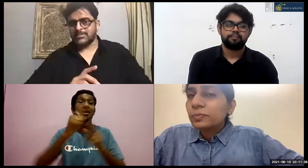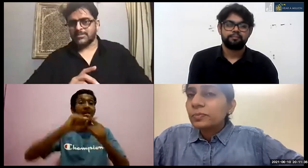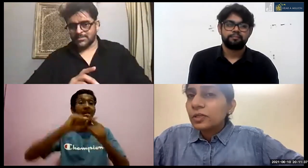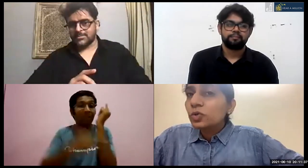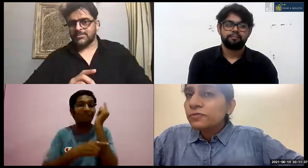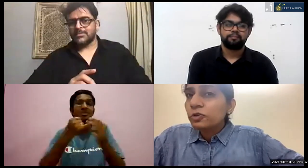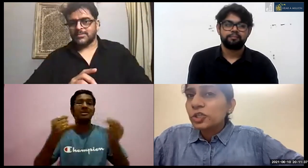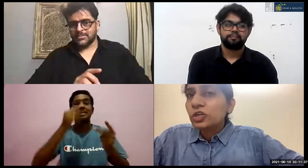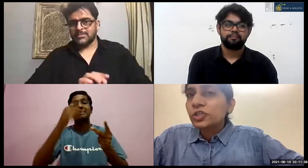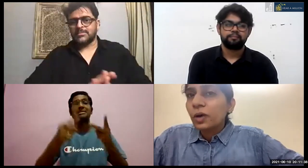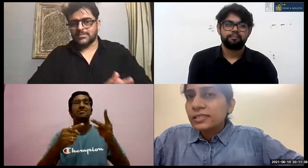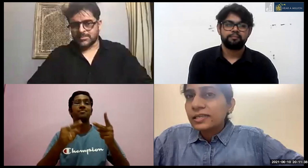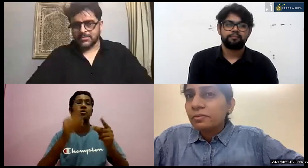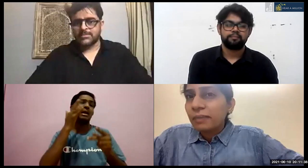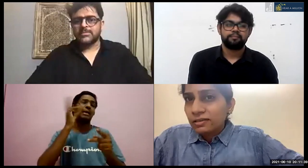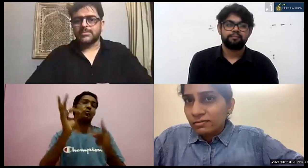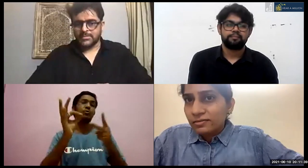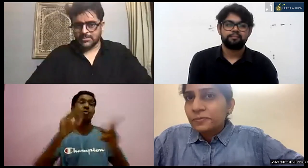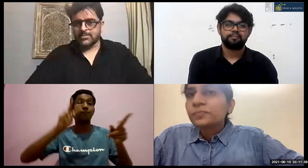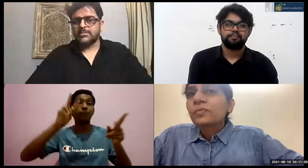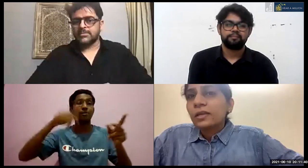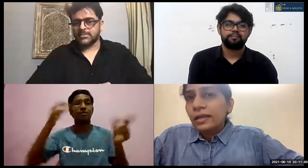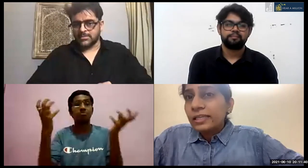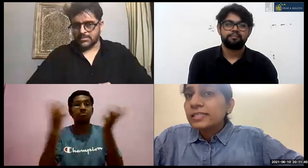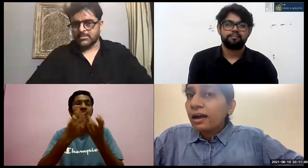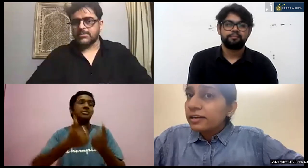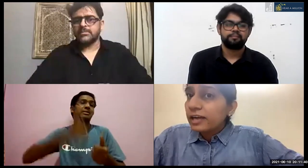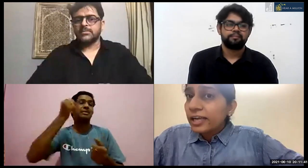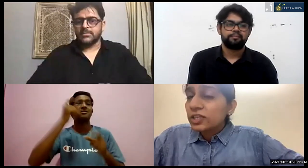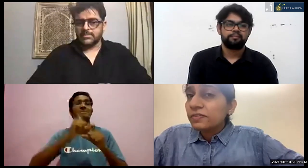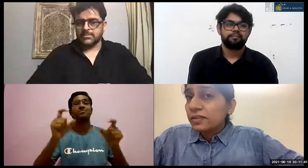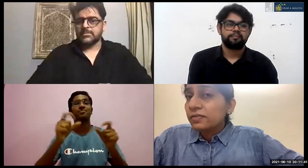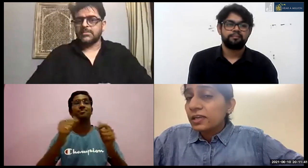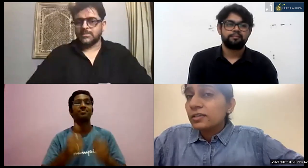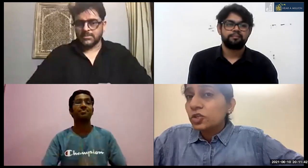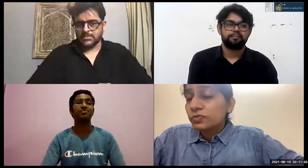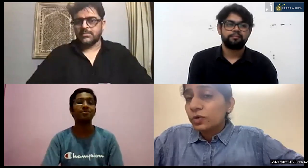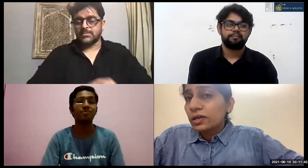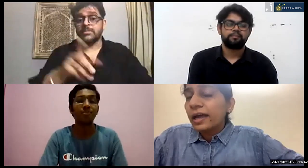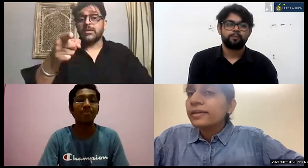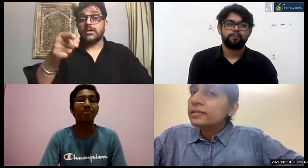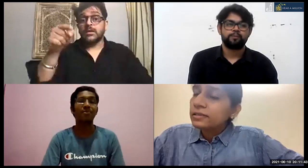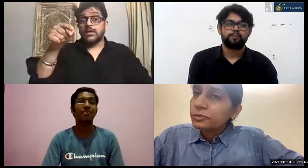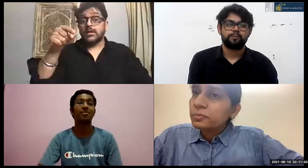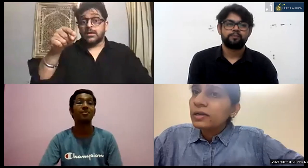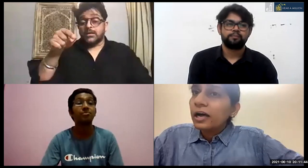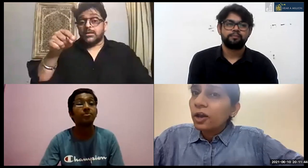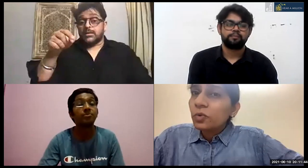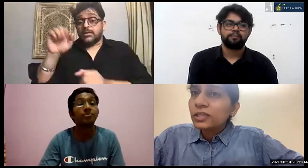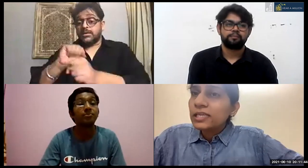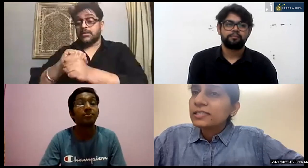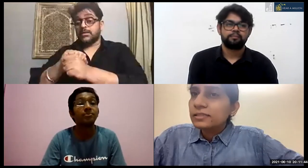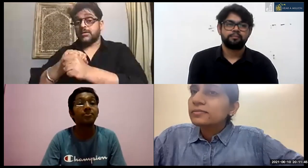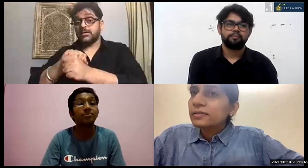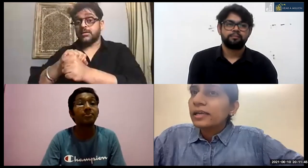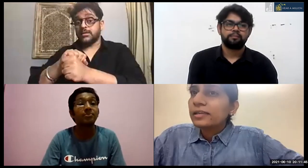are useful for children to understand better. These are actually very, very useful. And along